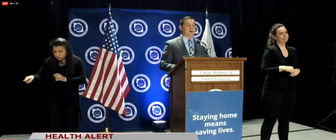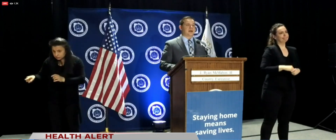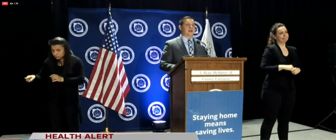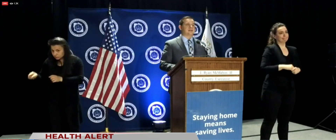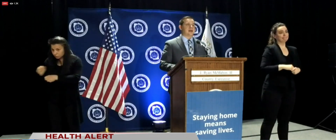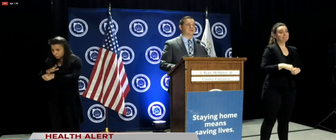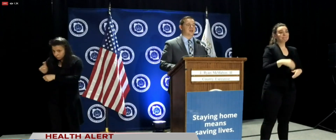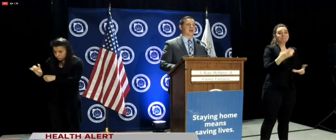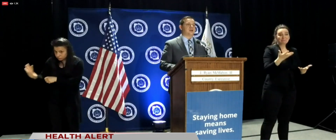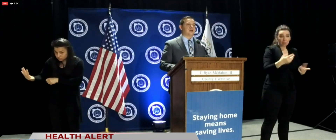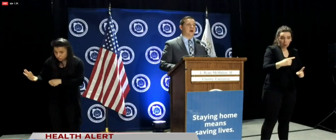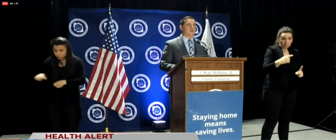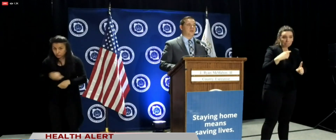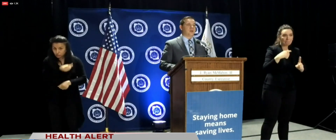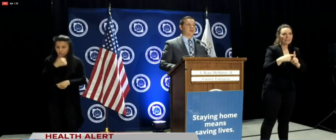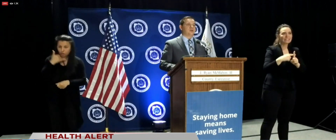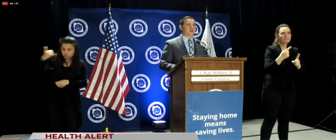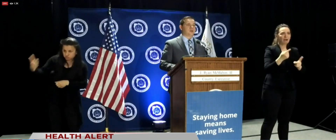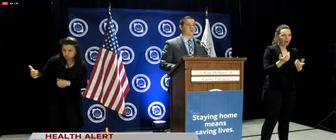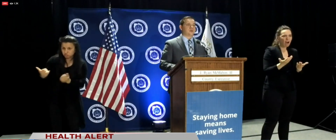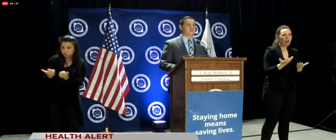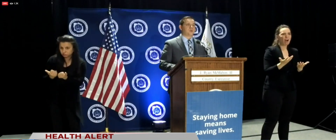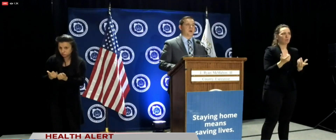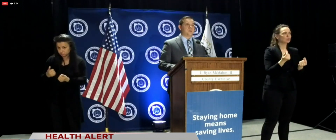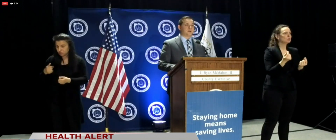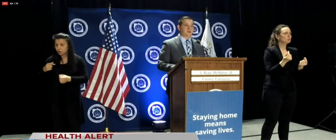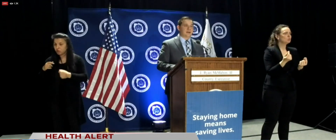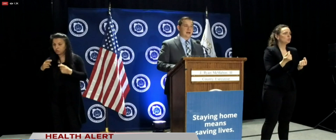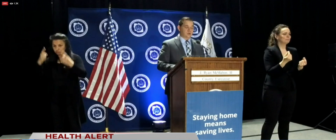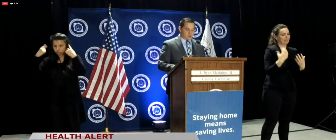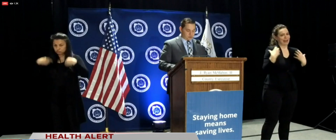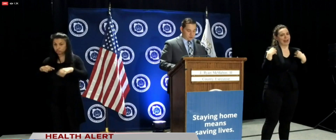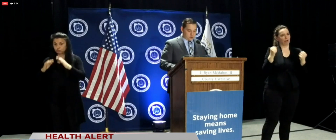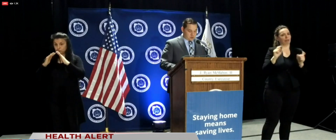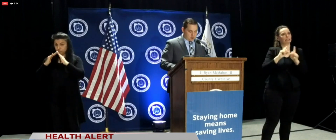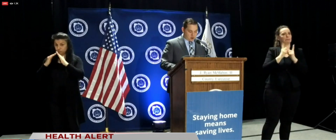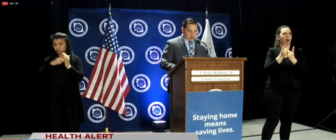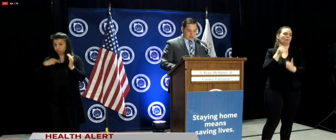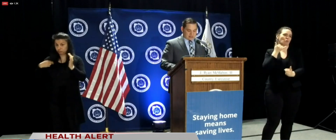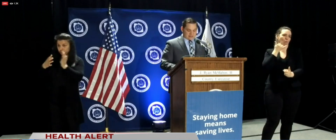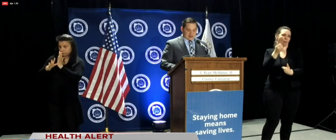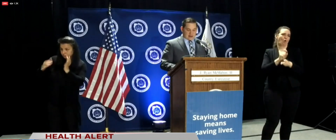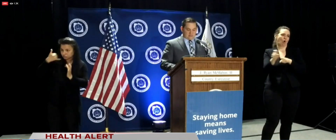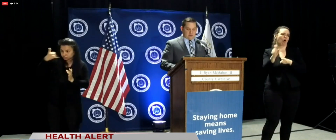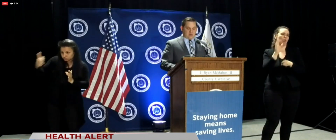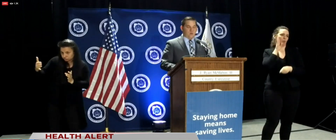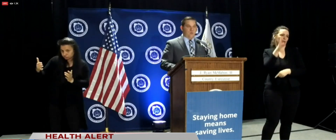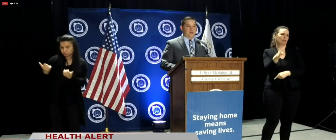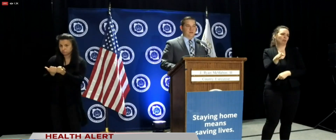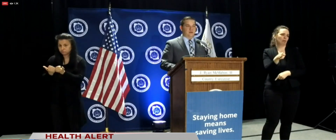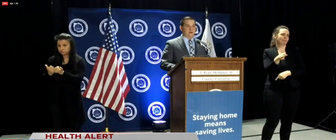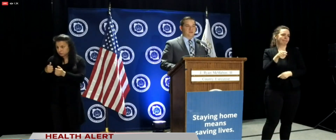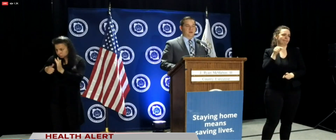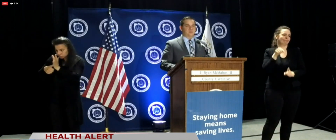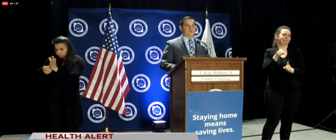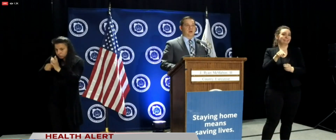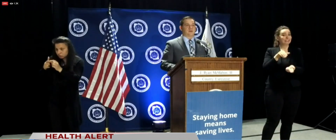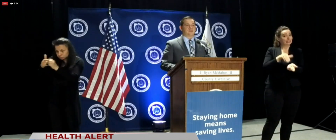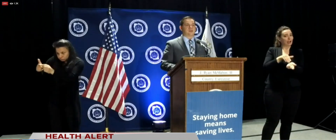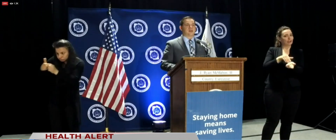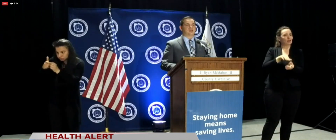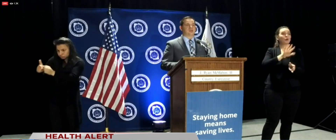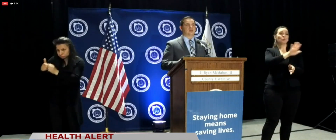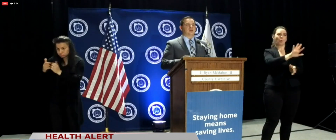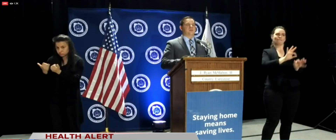about direct contacts, check on your health. You should also hear from your primary care doctor. At that time, we determine through